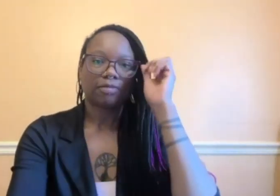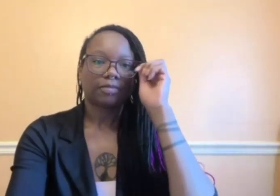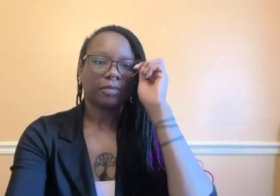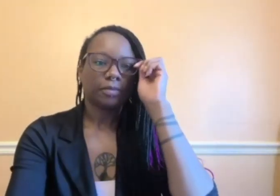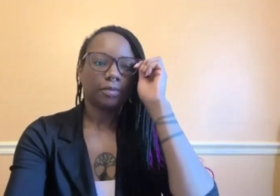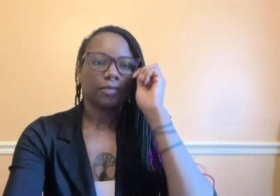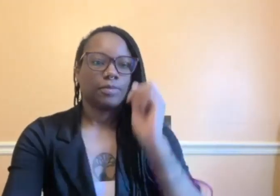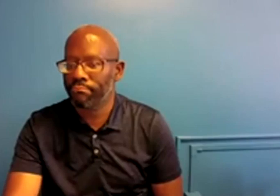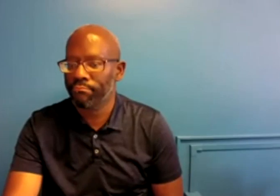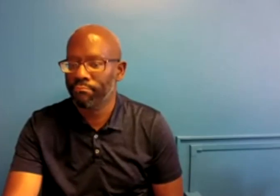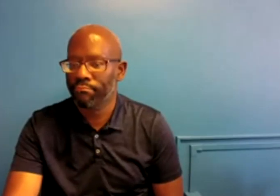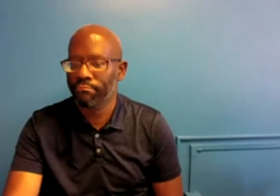faculty.